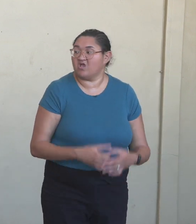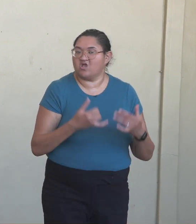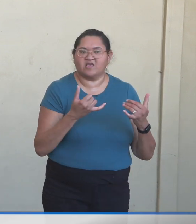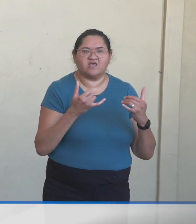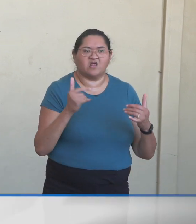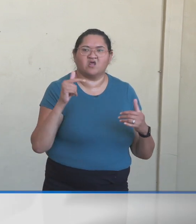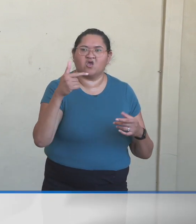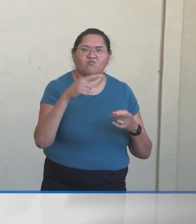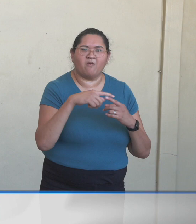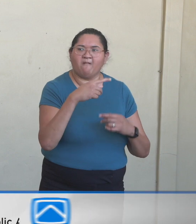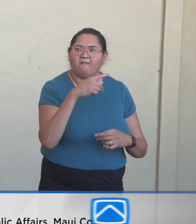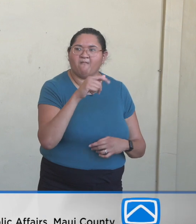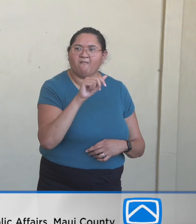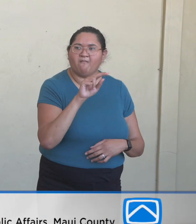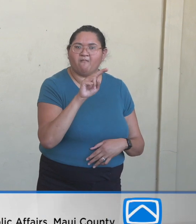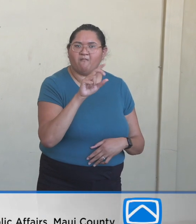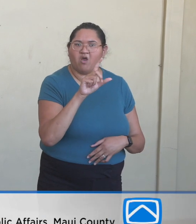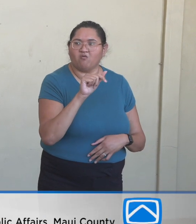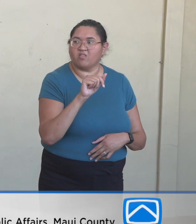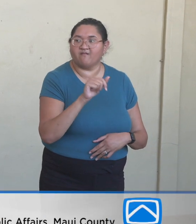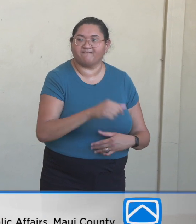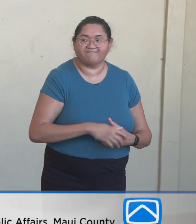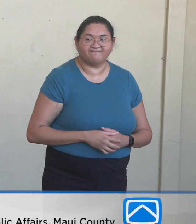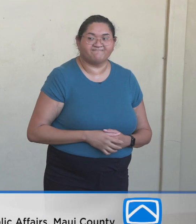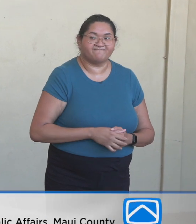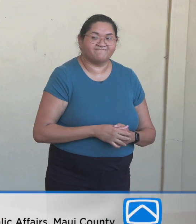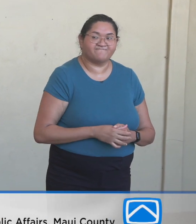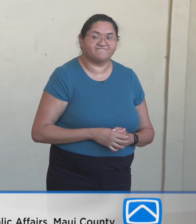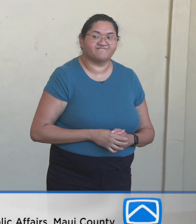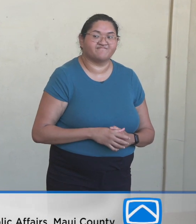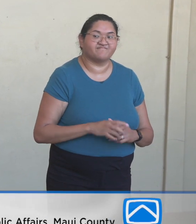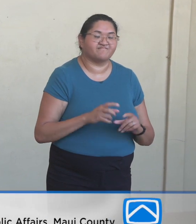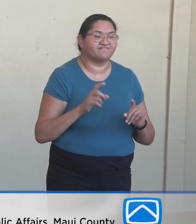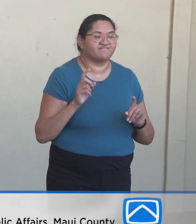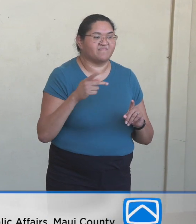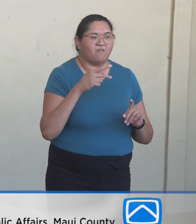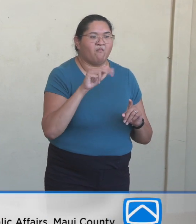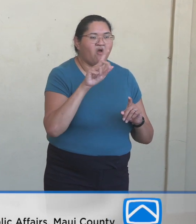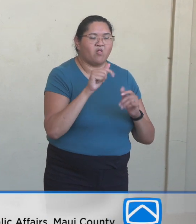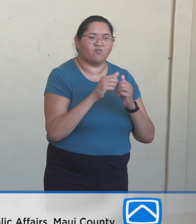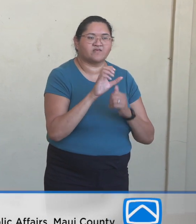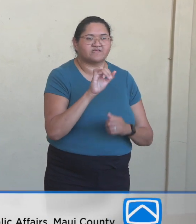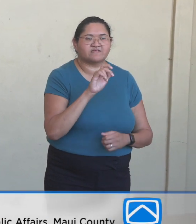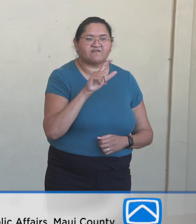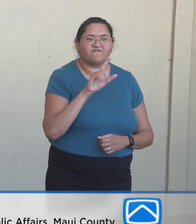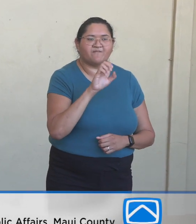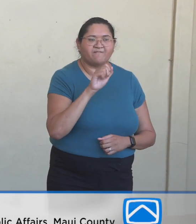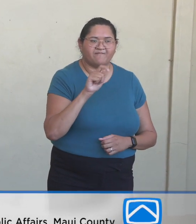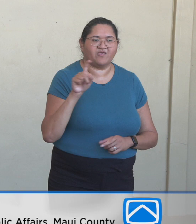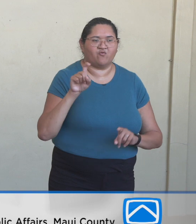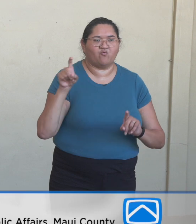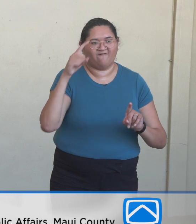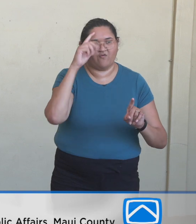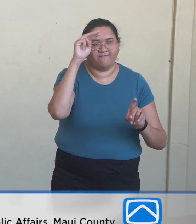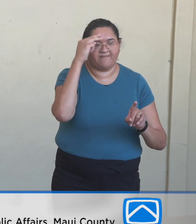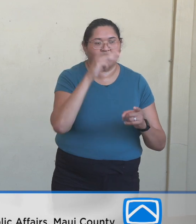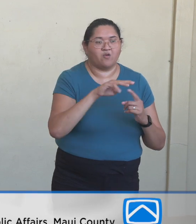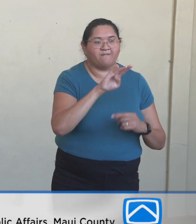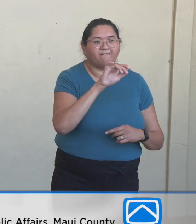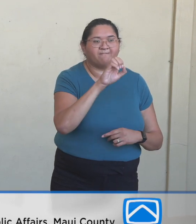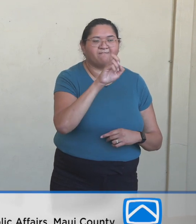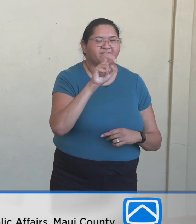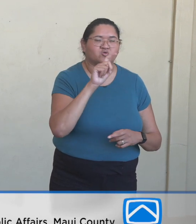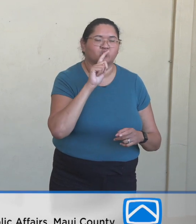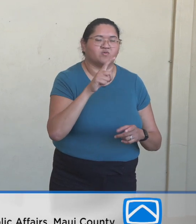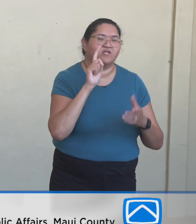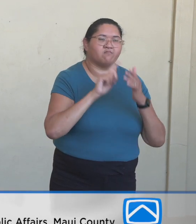We'll go to Paula. Paula? And then Andrew. My question is for Mayor Bissen, and it's following